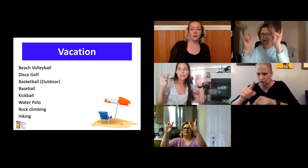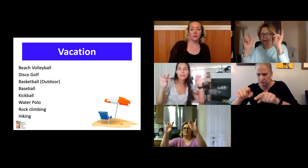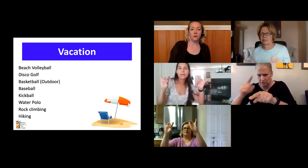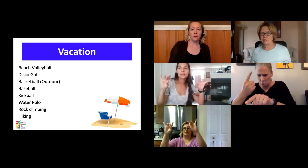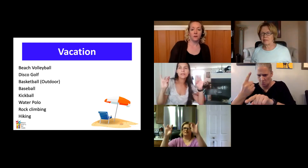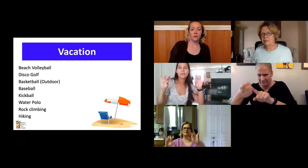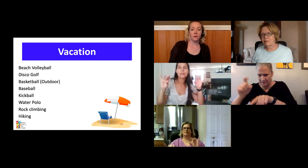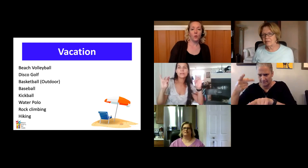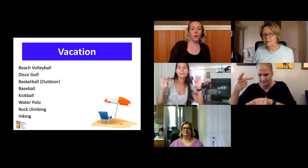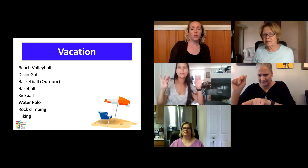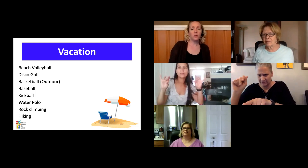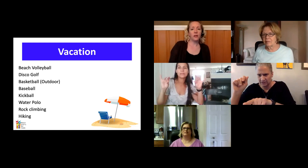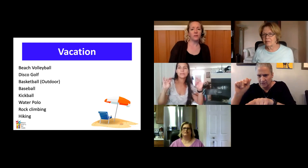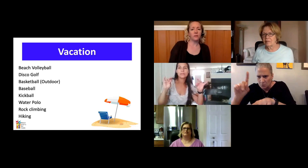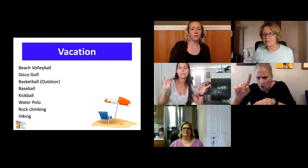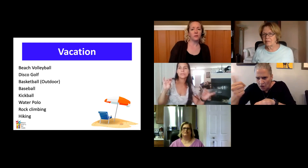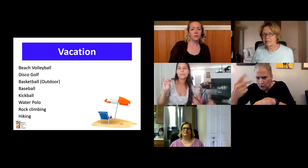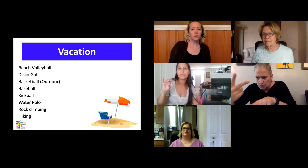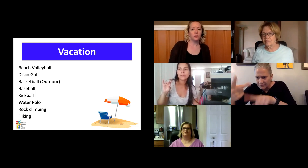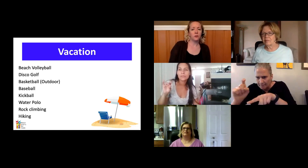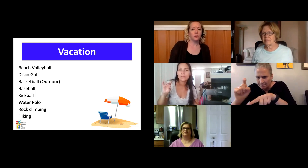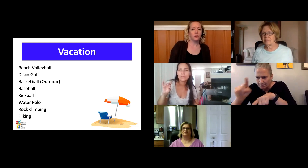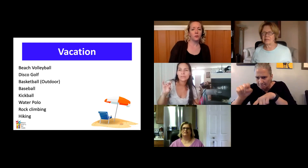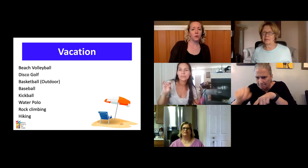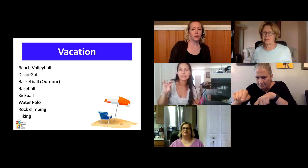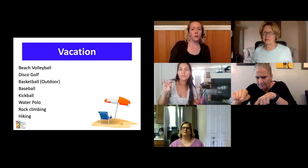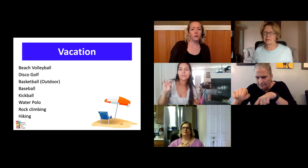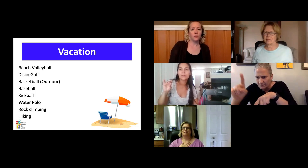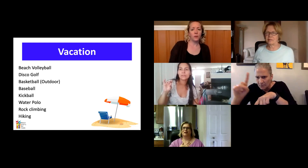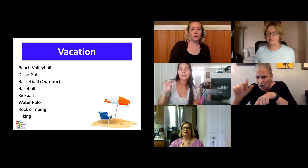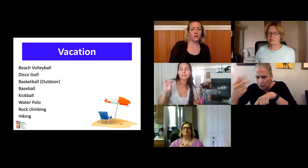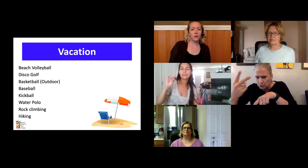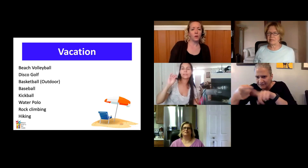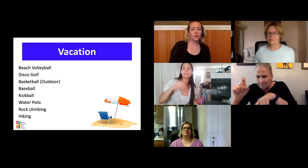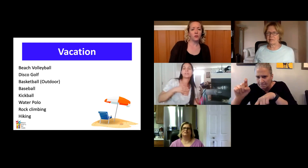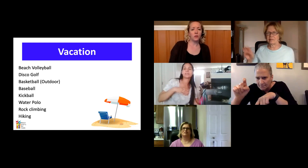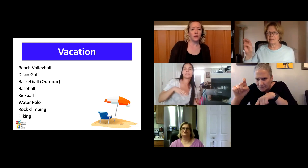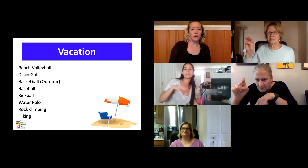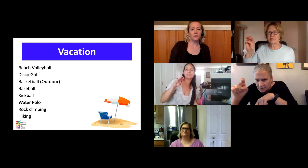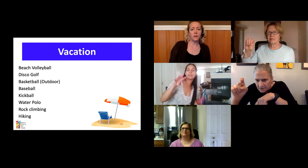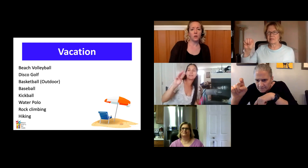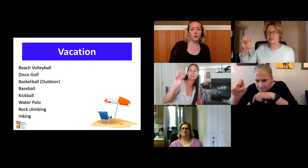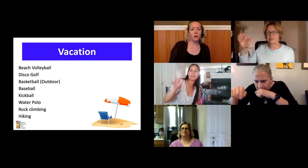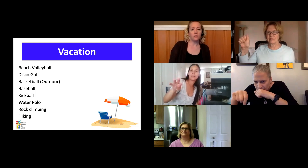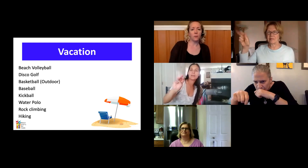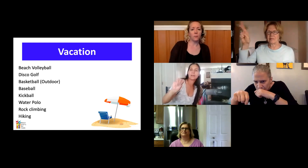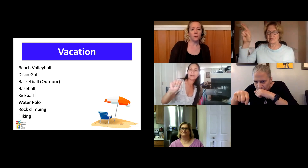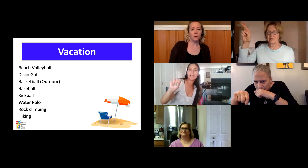Where do you live? I know one of you, you're from Pennsylvania. Where are the Jeanette and Vicky, where are you guys from?